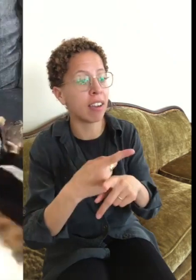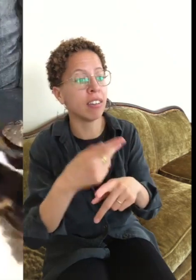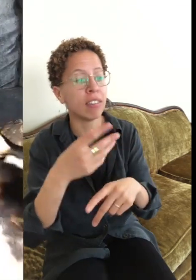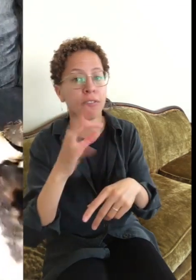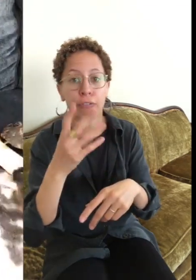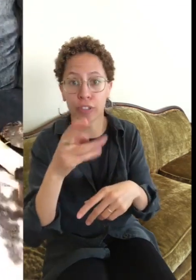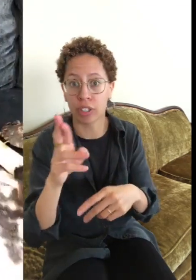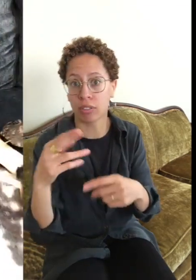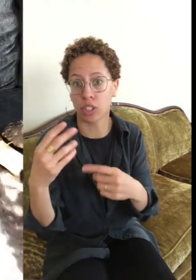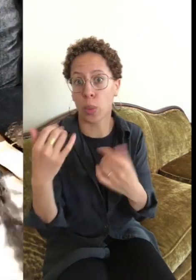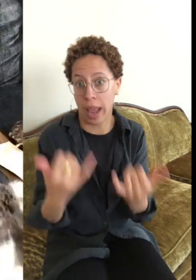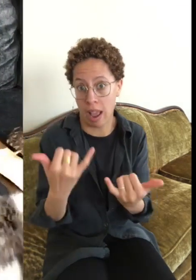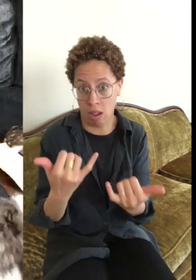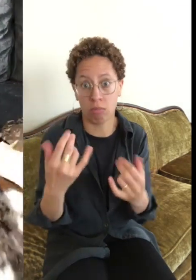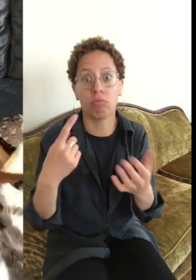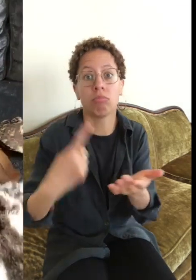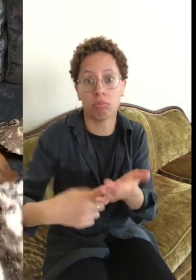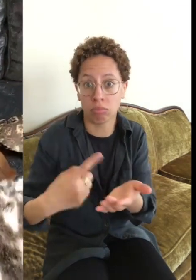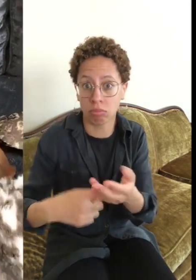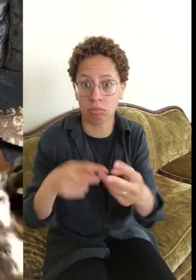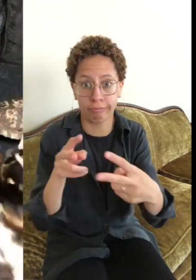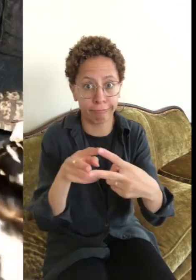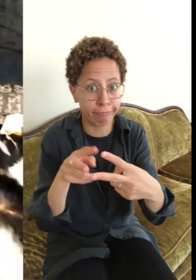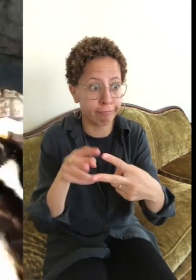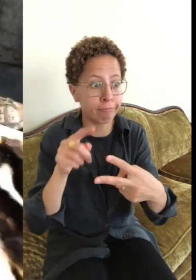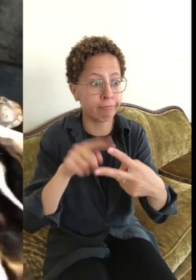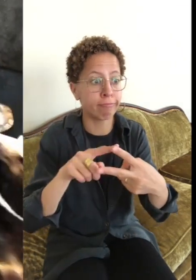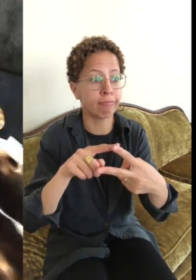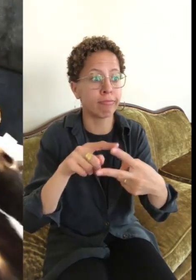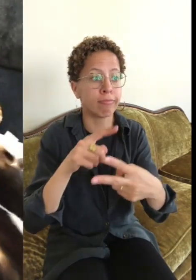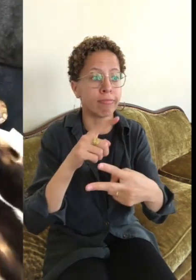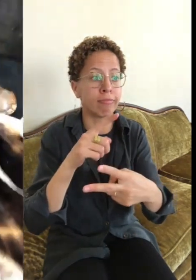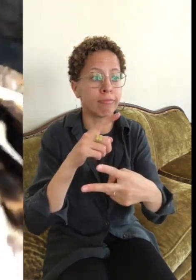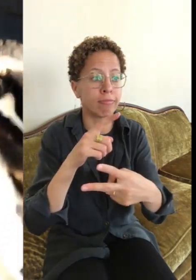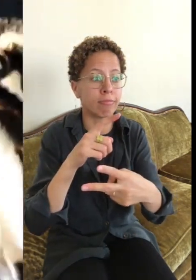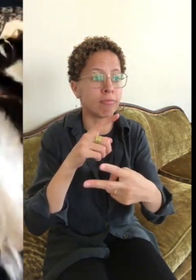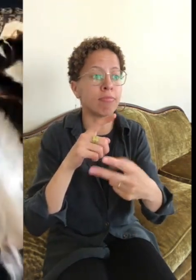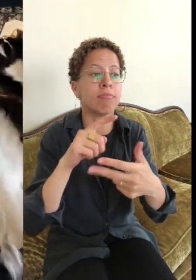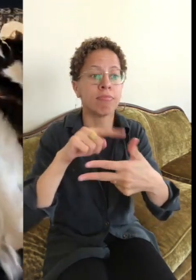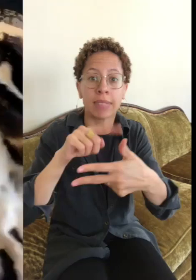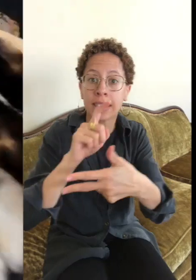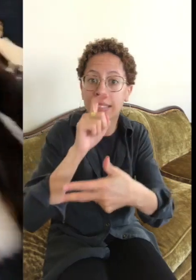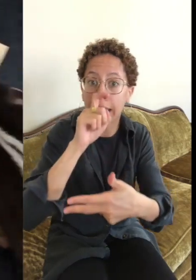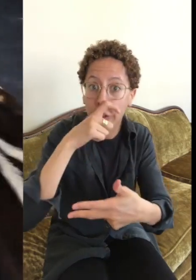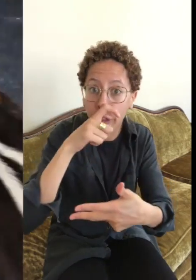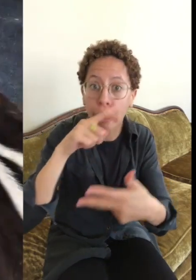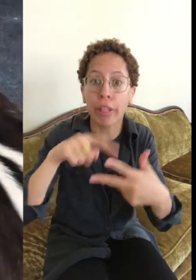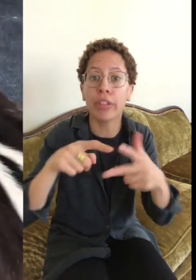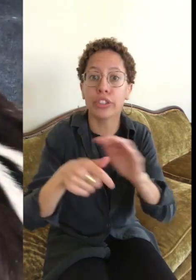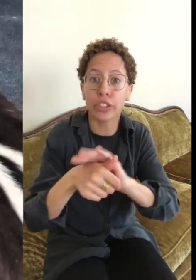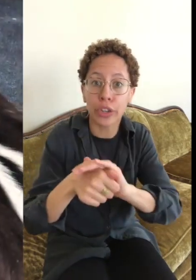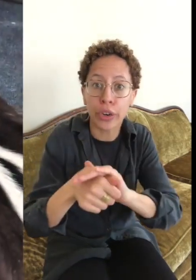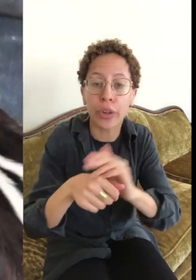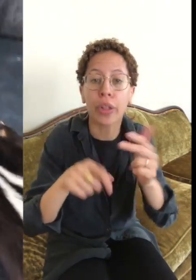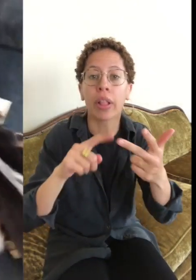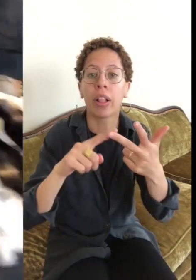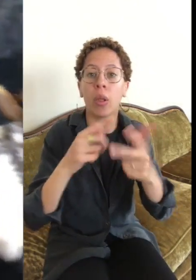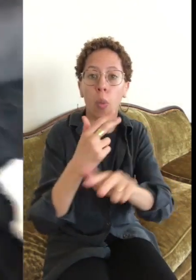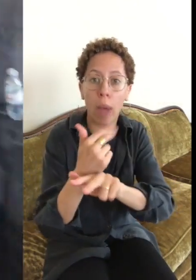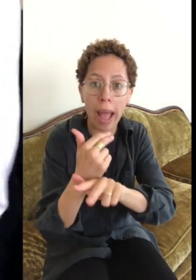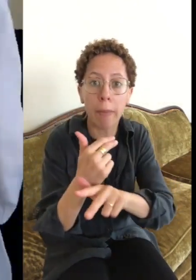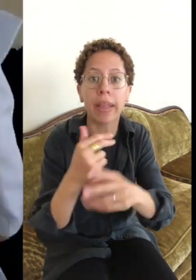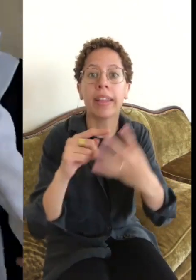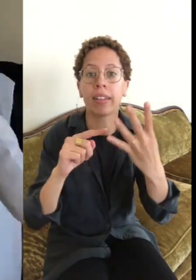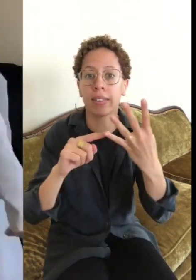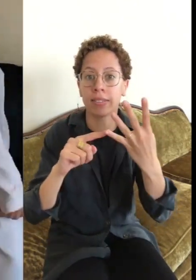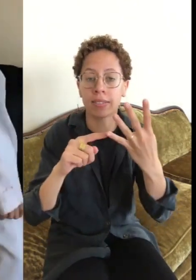at Skunk. We've looked at eagle, Yeah. turtle. Rabbit, and skunk. Good. Skunk.